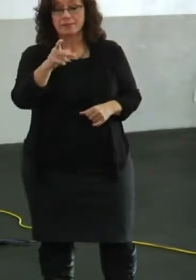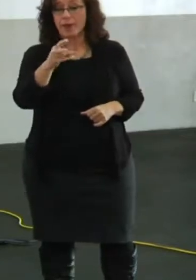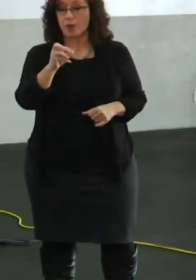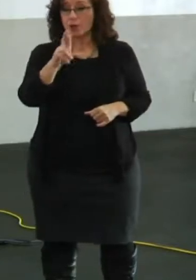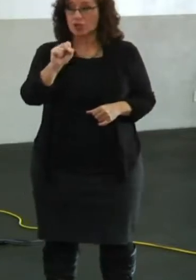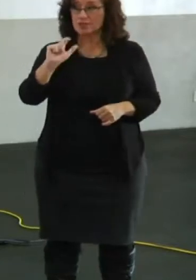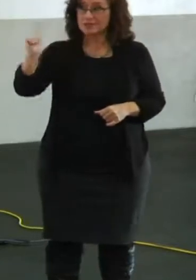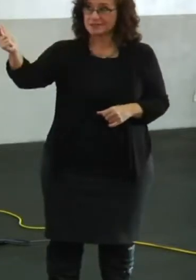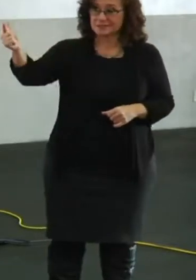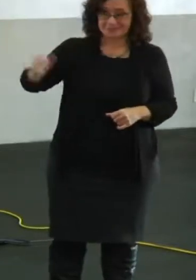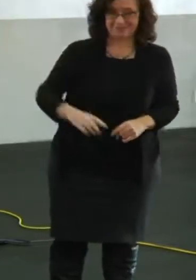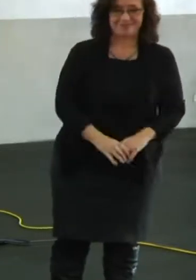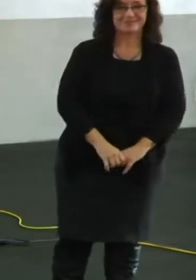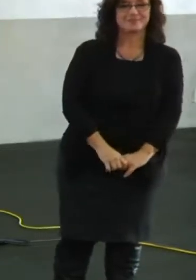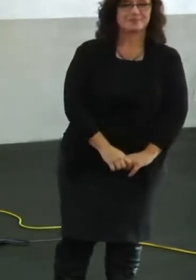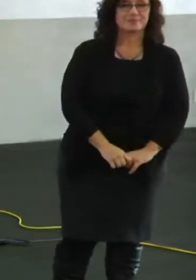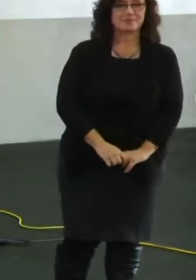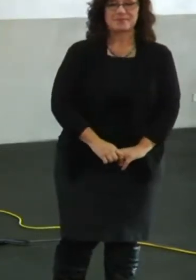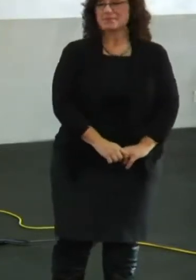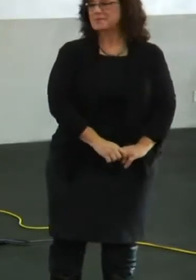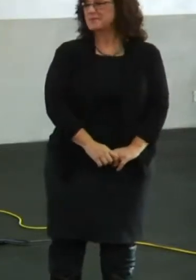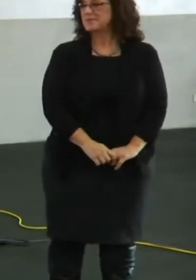up.